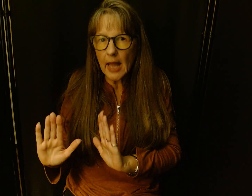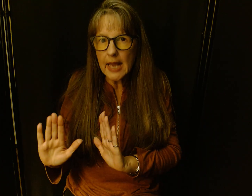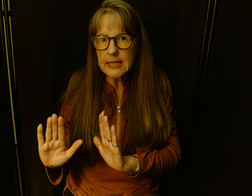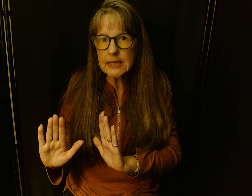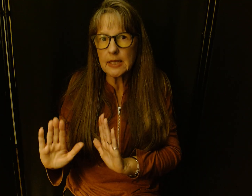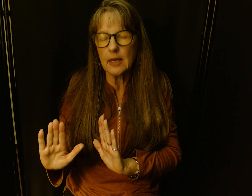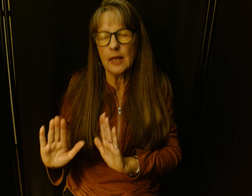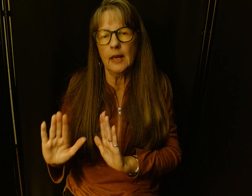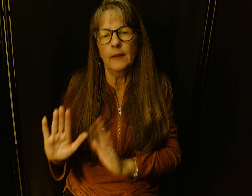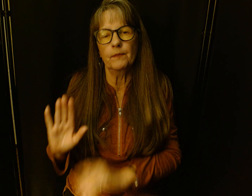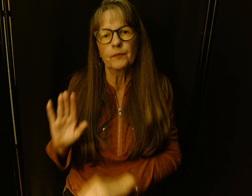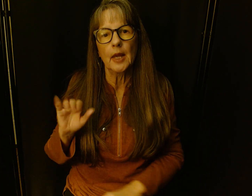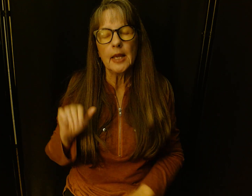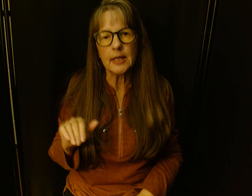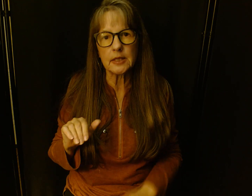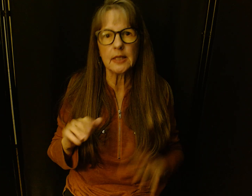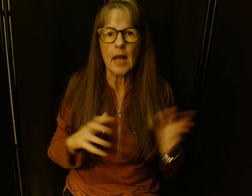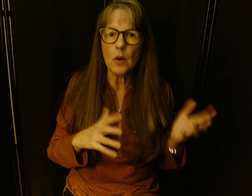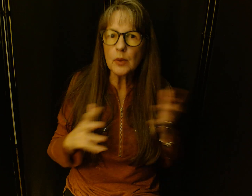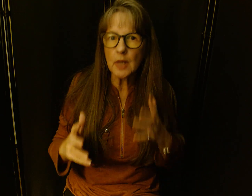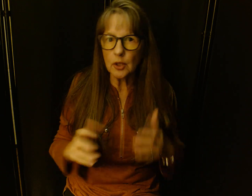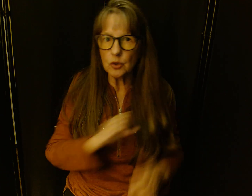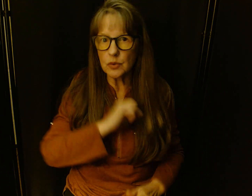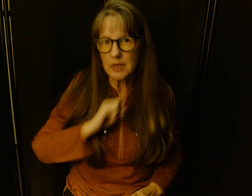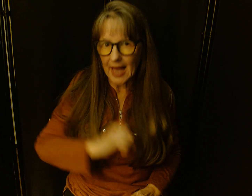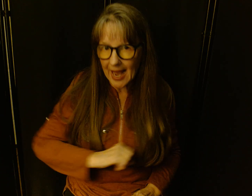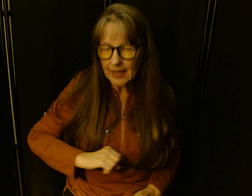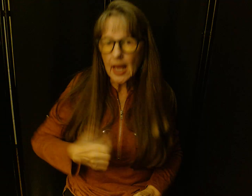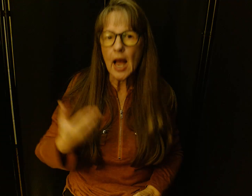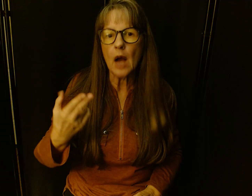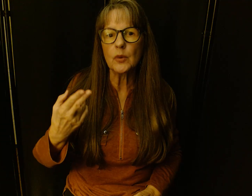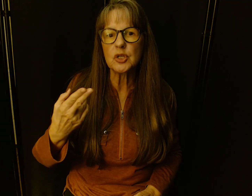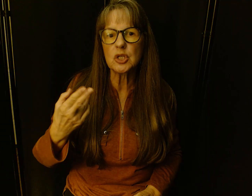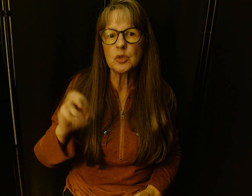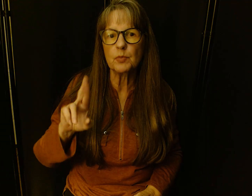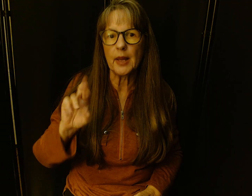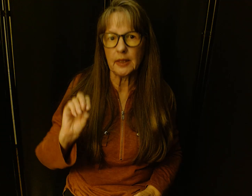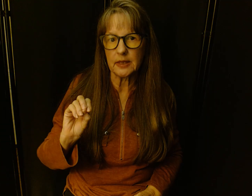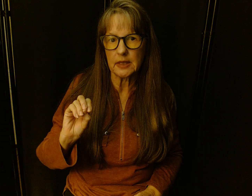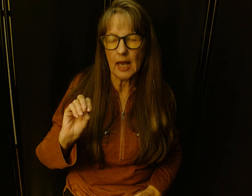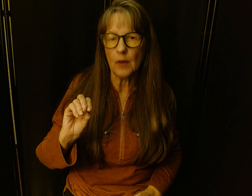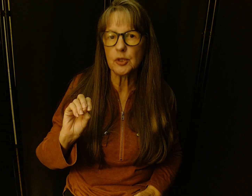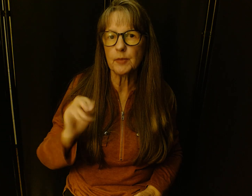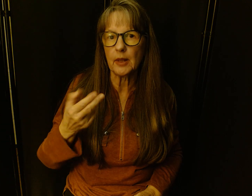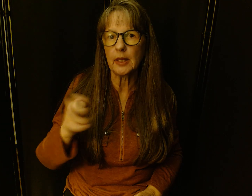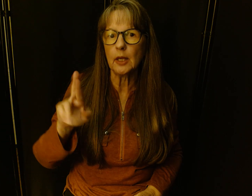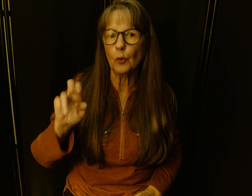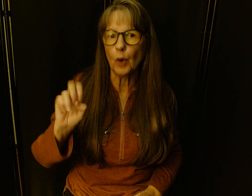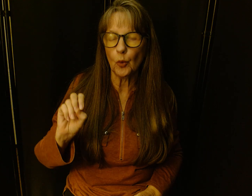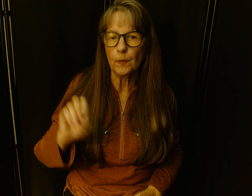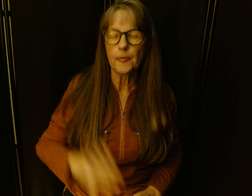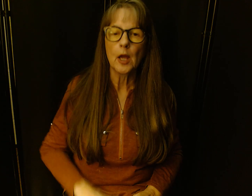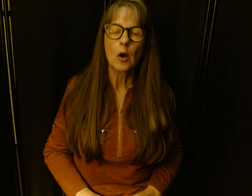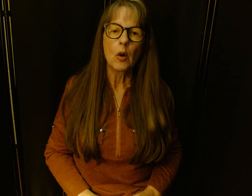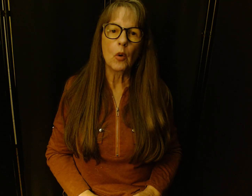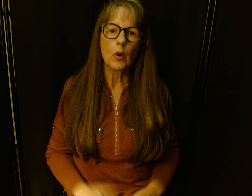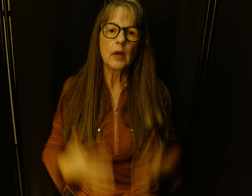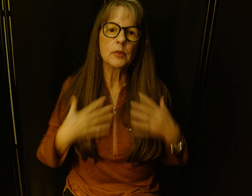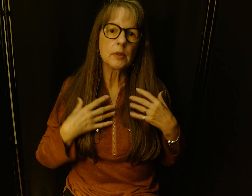MLK's instance, I would not use that. I would spell it. I would spell hero. Or he was a